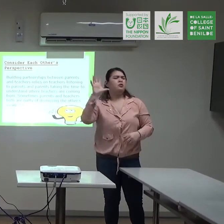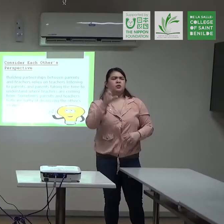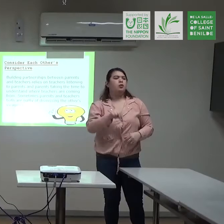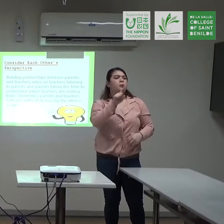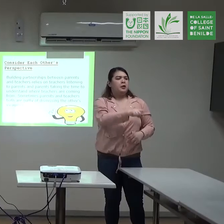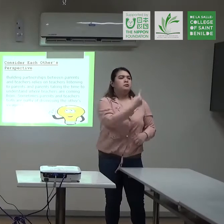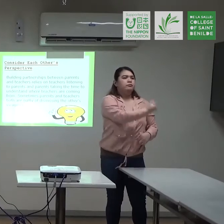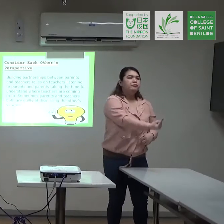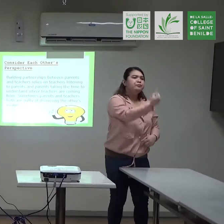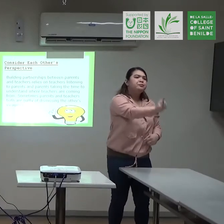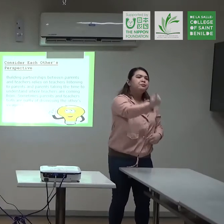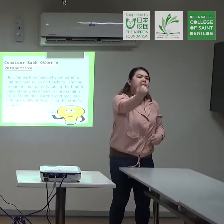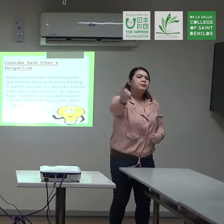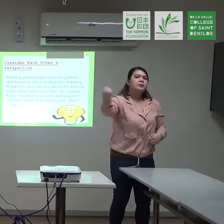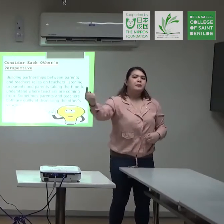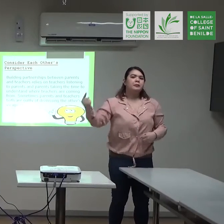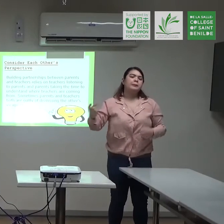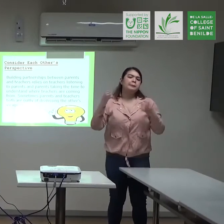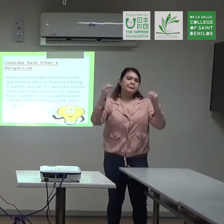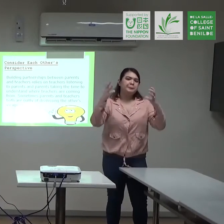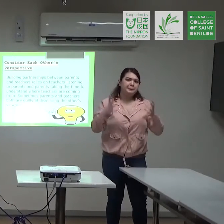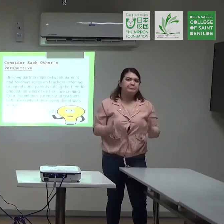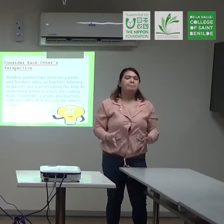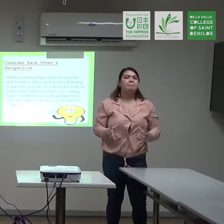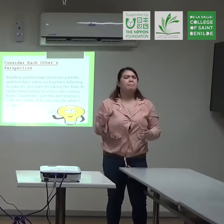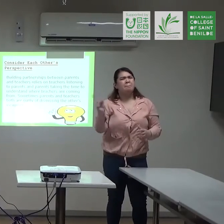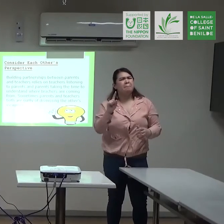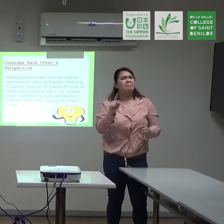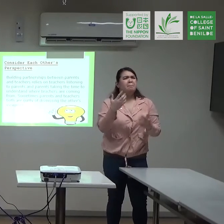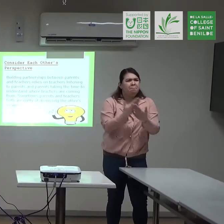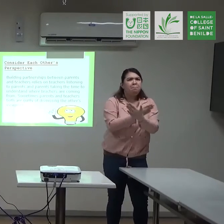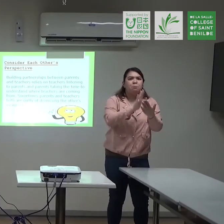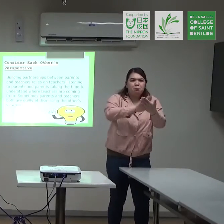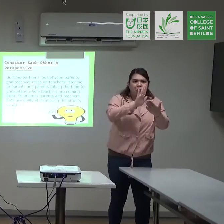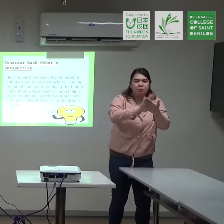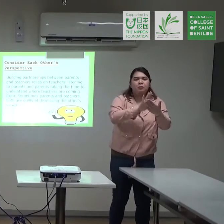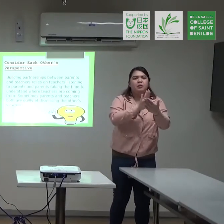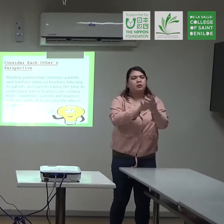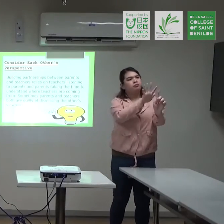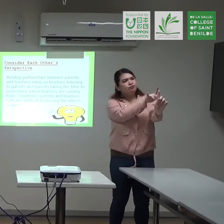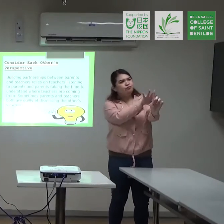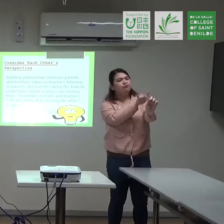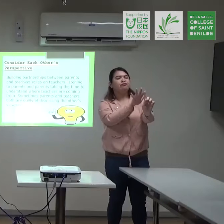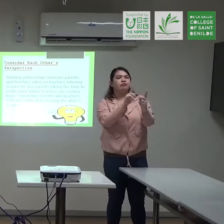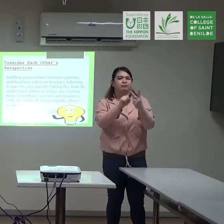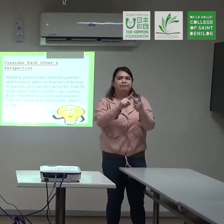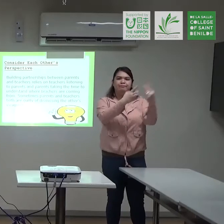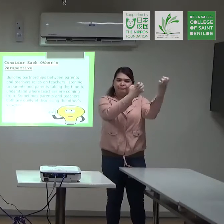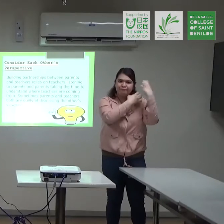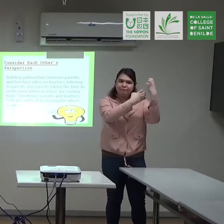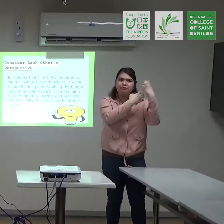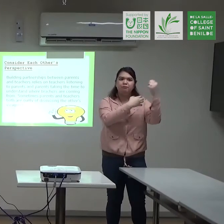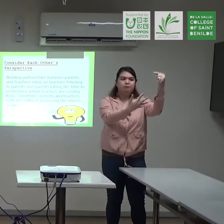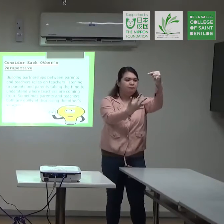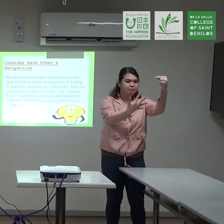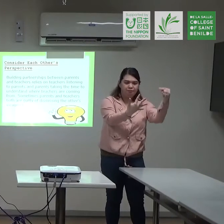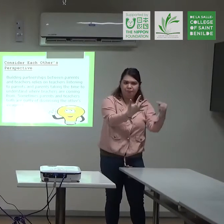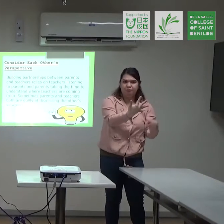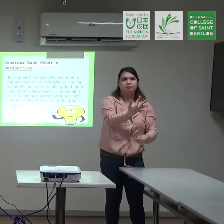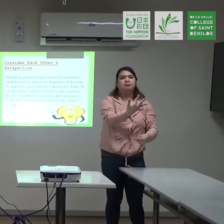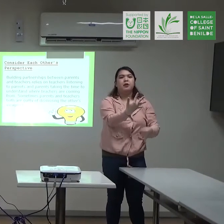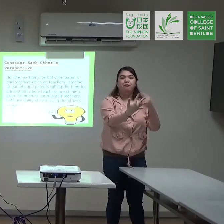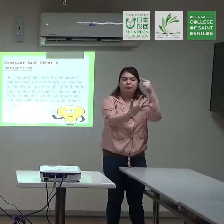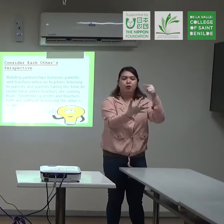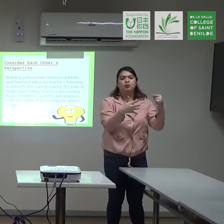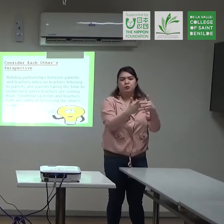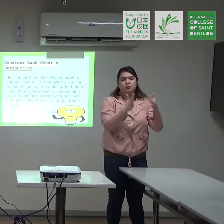your impressions about the new school? What are your expectations about your own